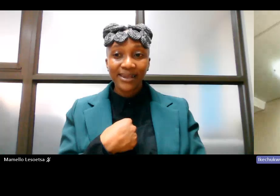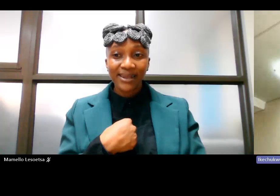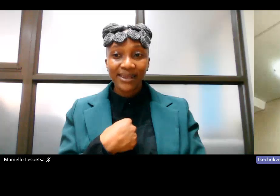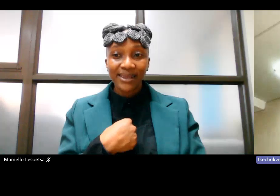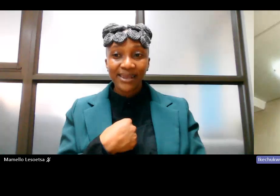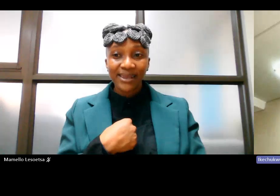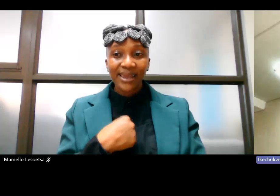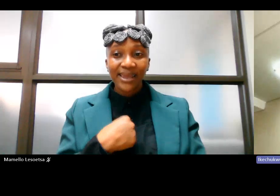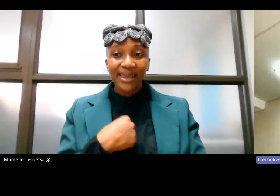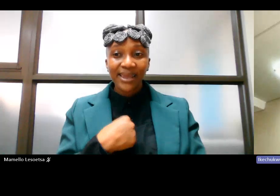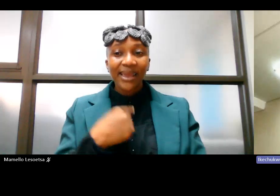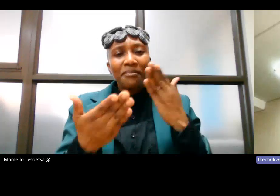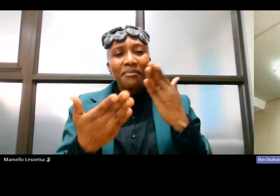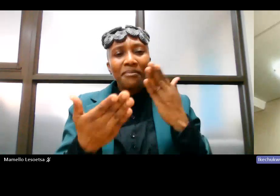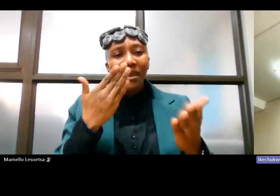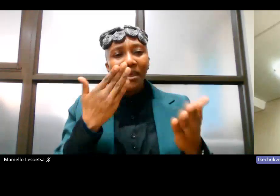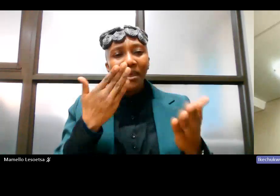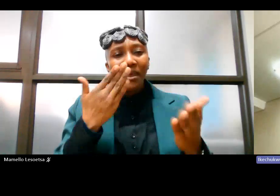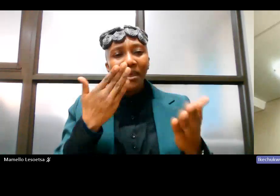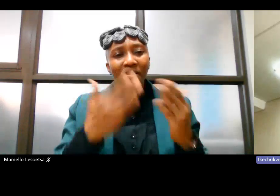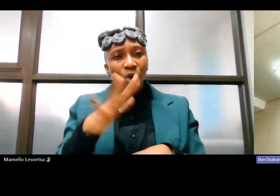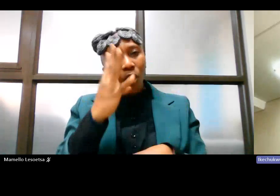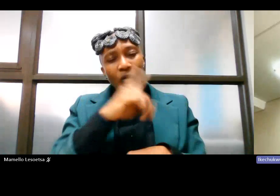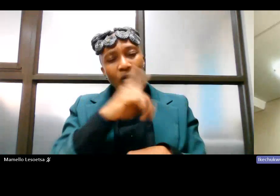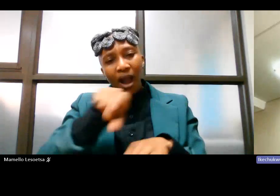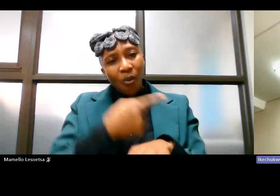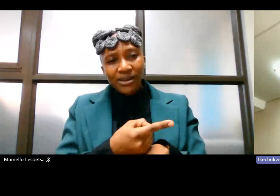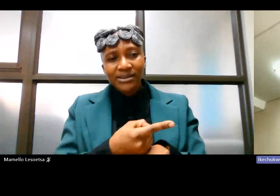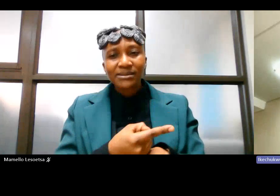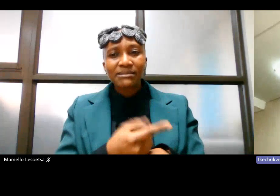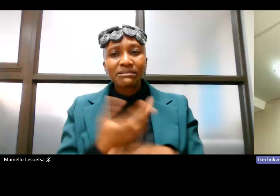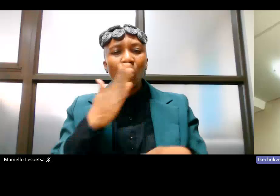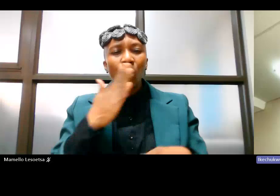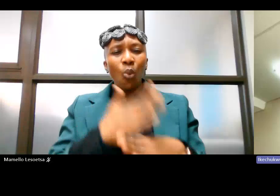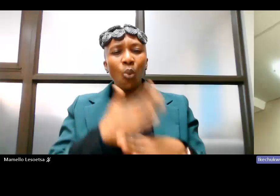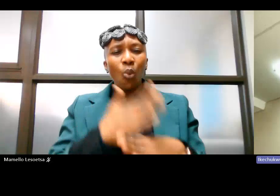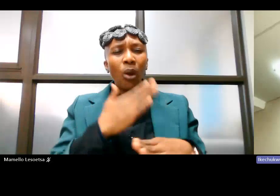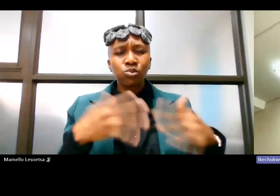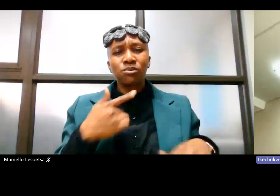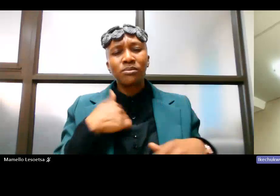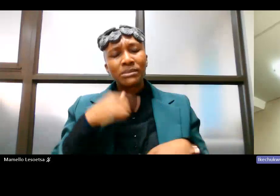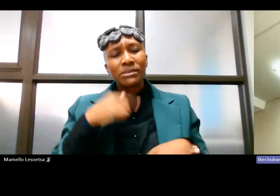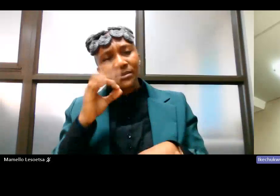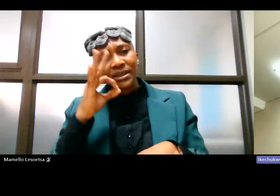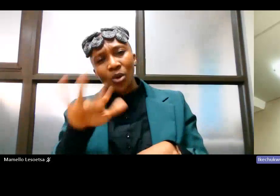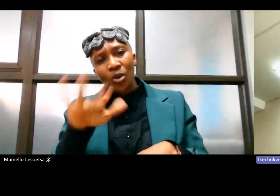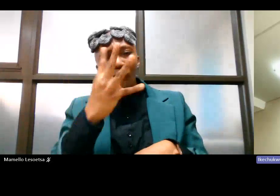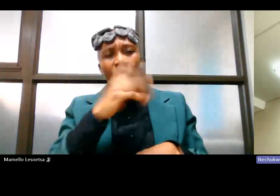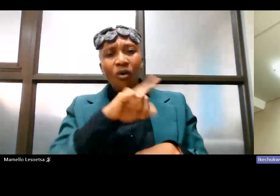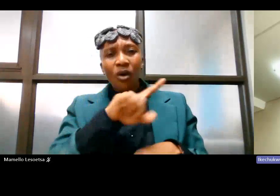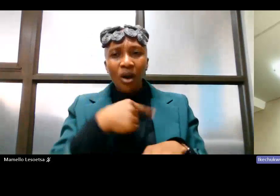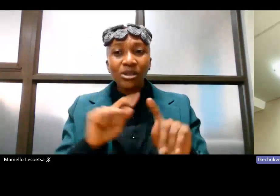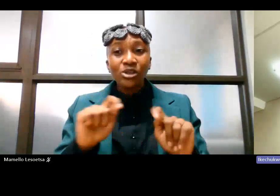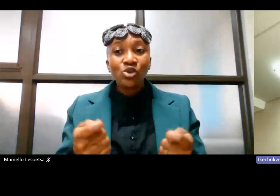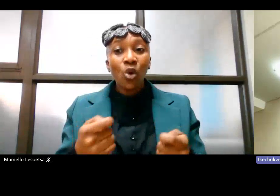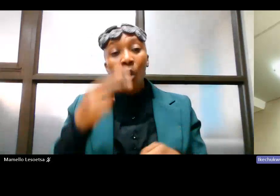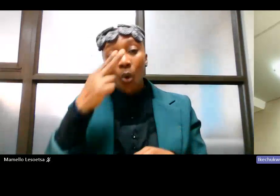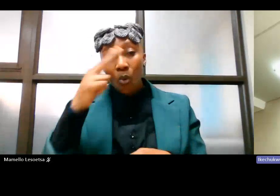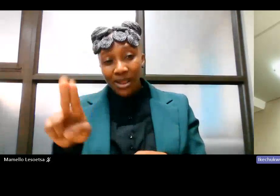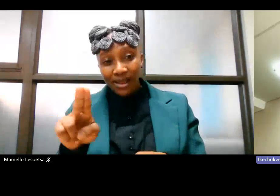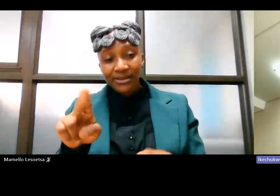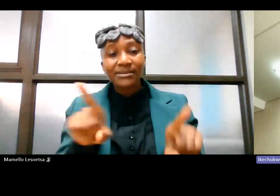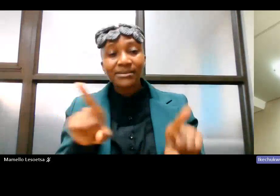because of all the work. So it's similar to me, exhausted. There's a lot to do. And Onata and I, we're working on your draft assignments